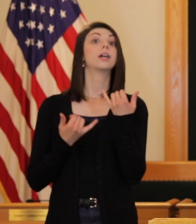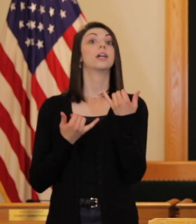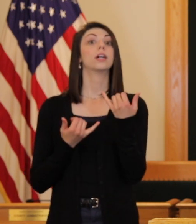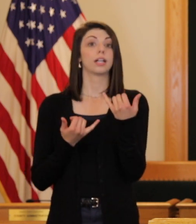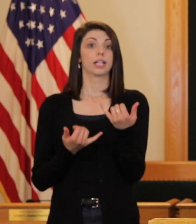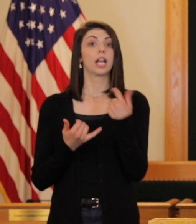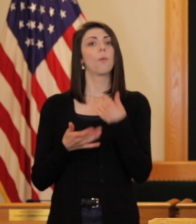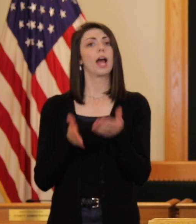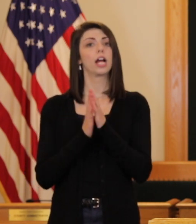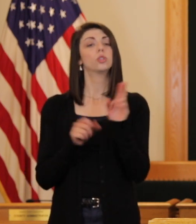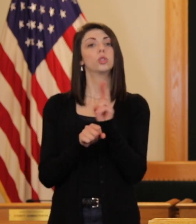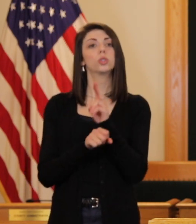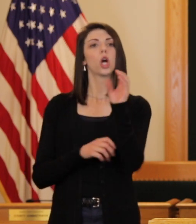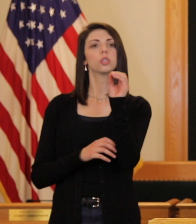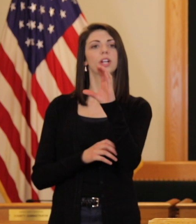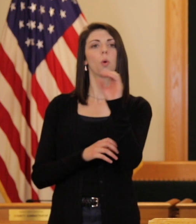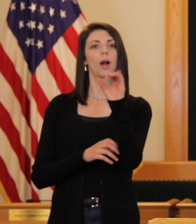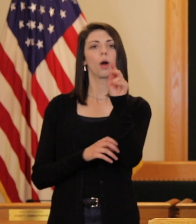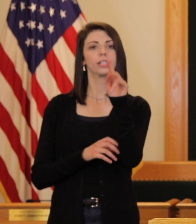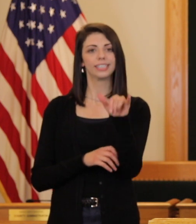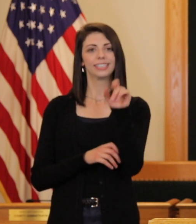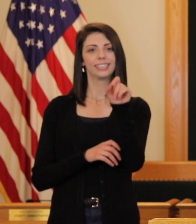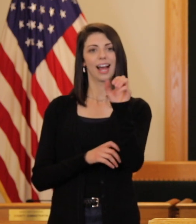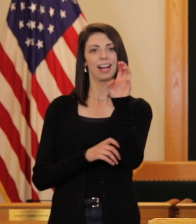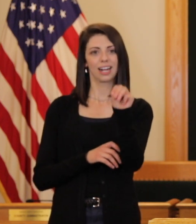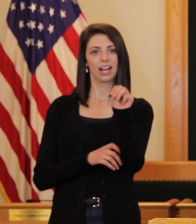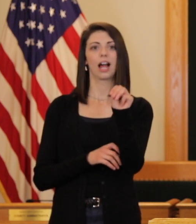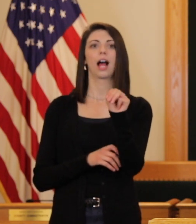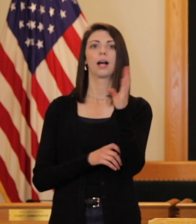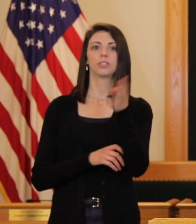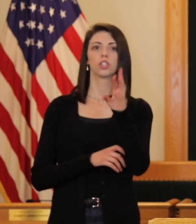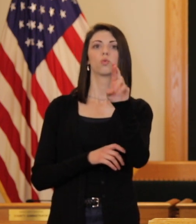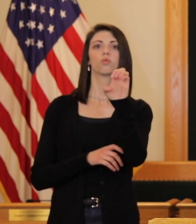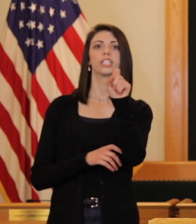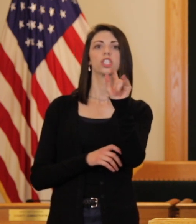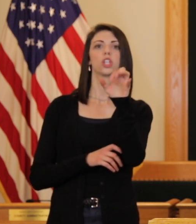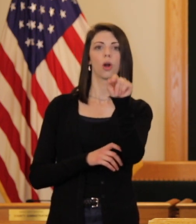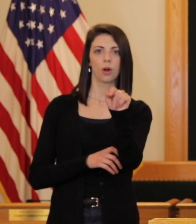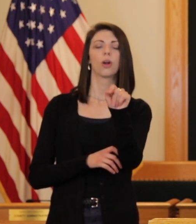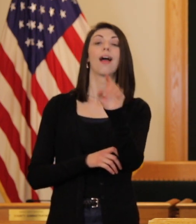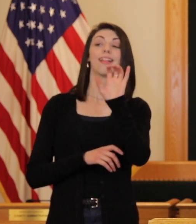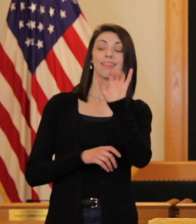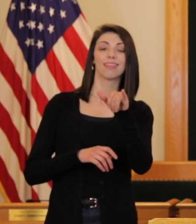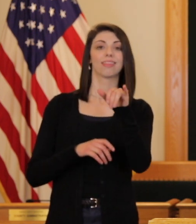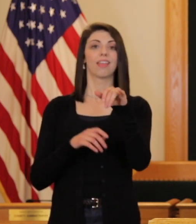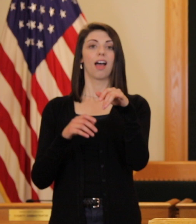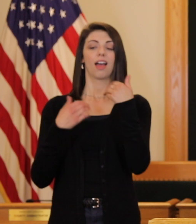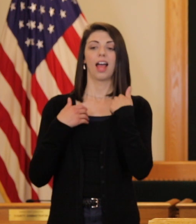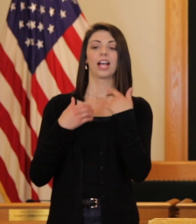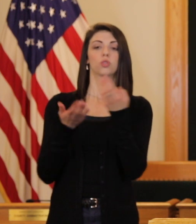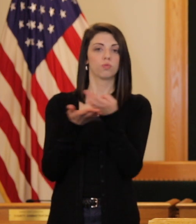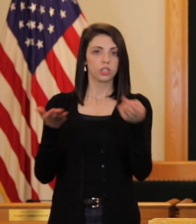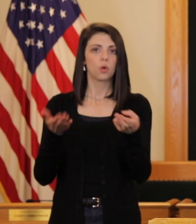refer to oswegocounty.com Restart, a directory of online resources to help businesses and organizations prepare for